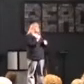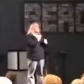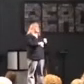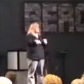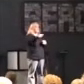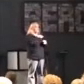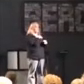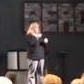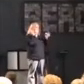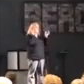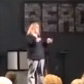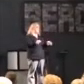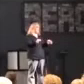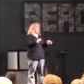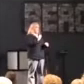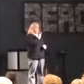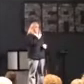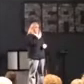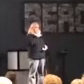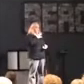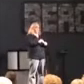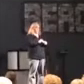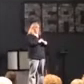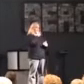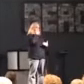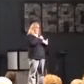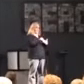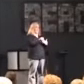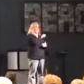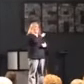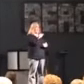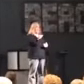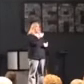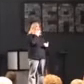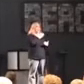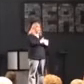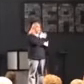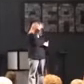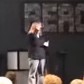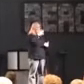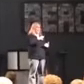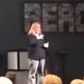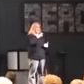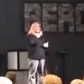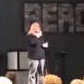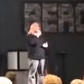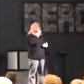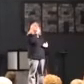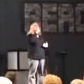chose, in our 26 characters, a good man dearly loved.